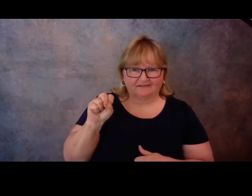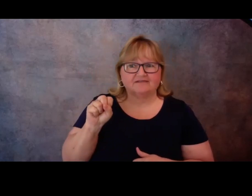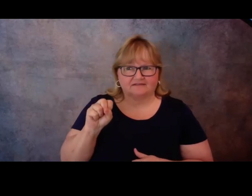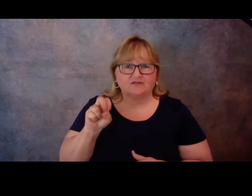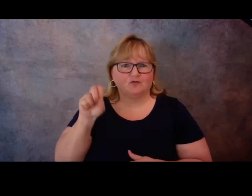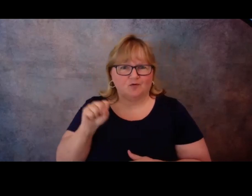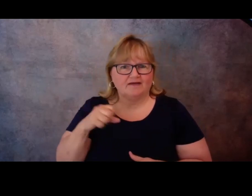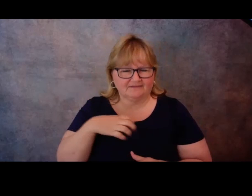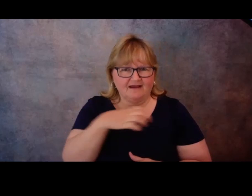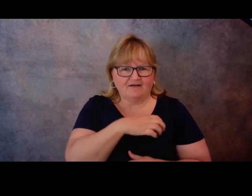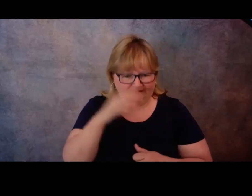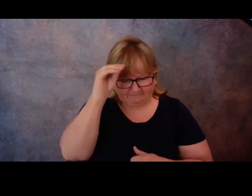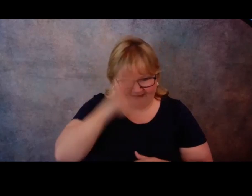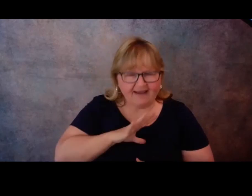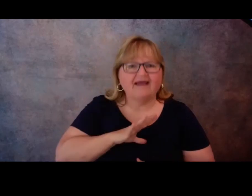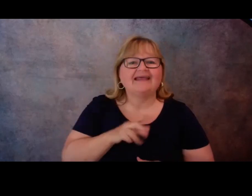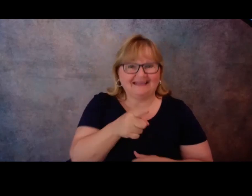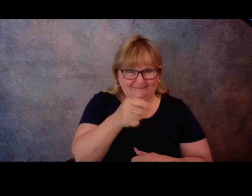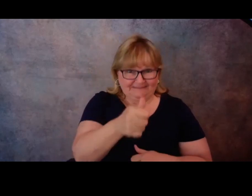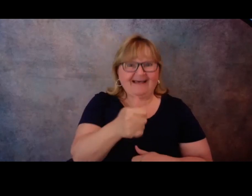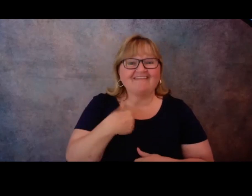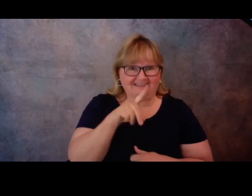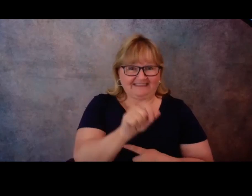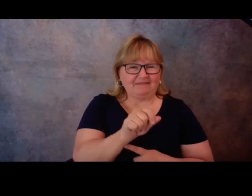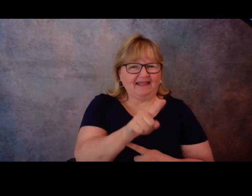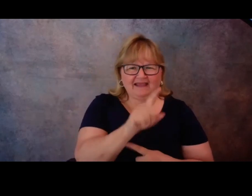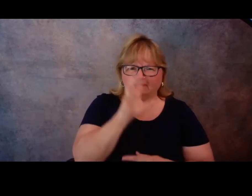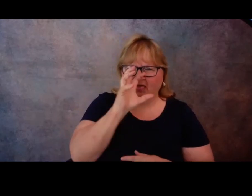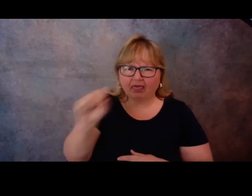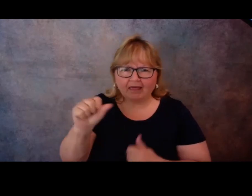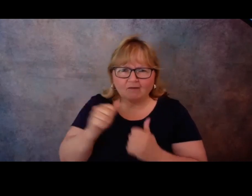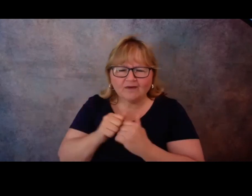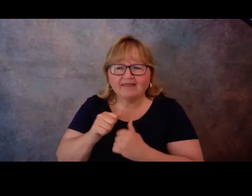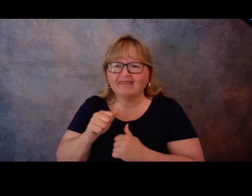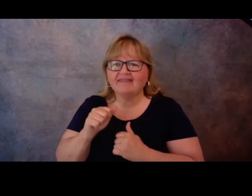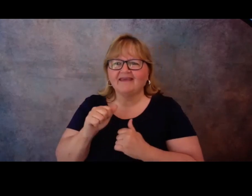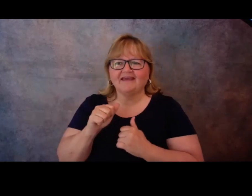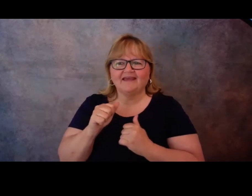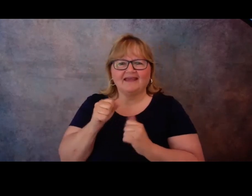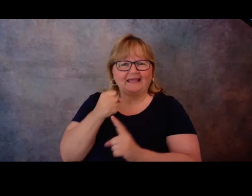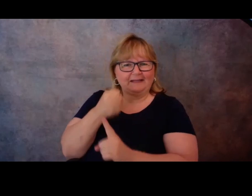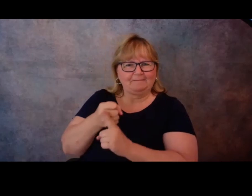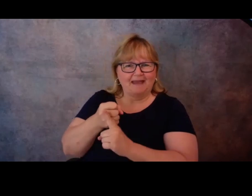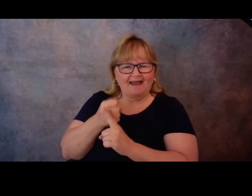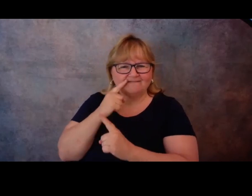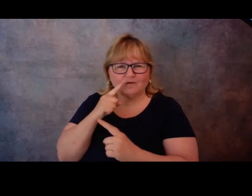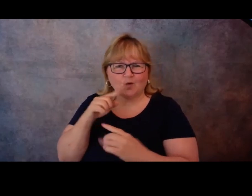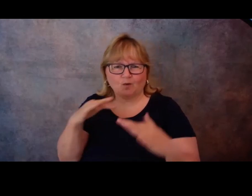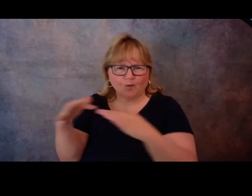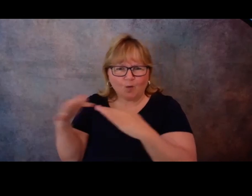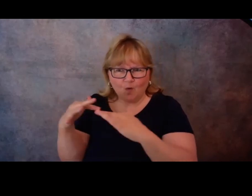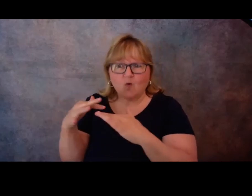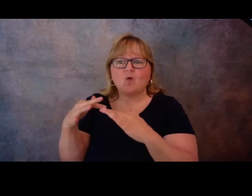has a disability and is quite fascinated with the impact of conflicts on persons